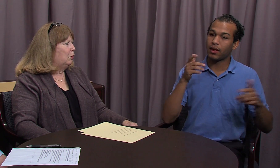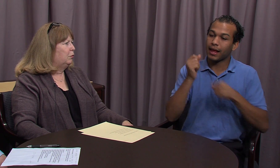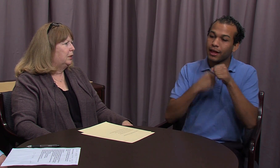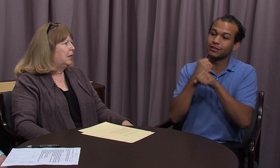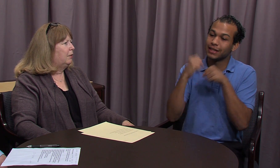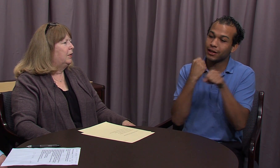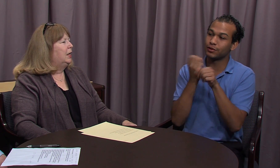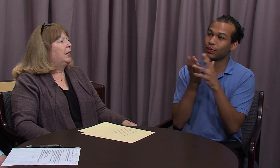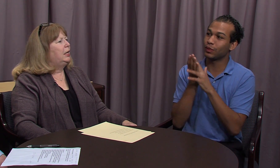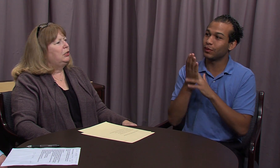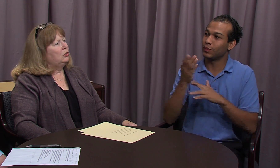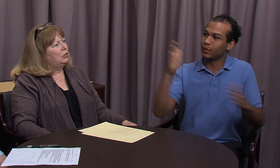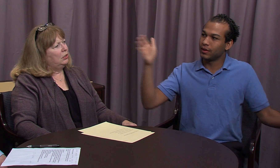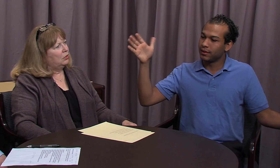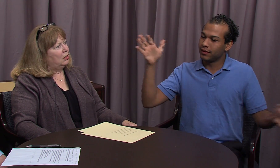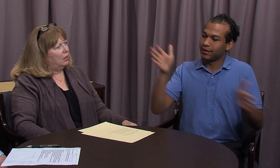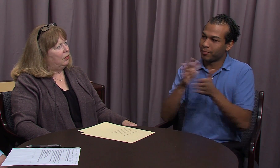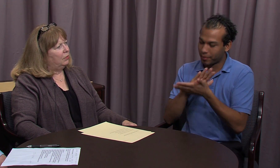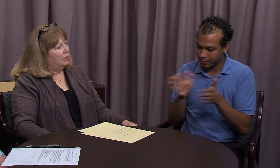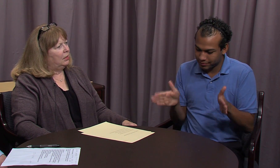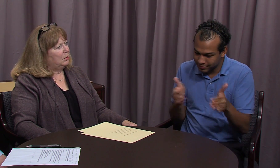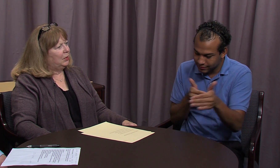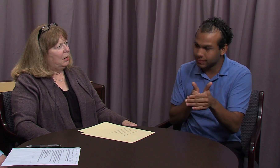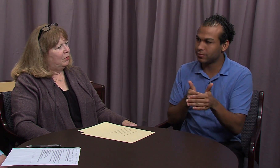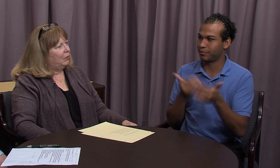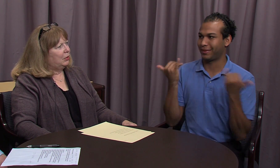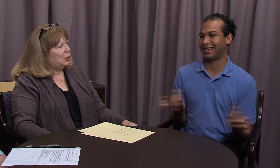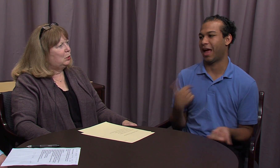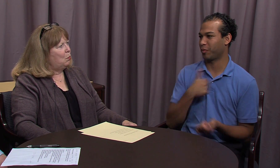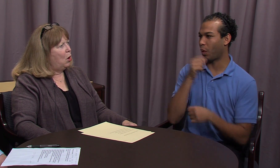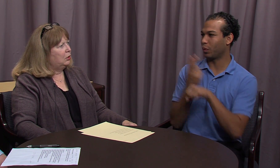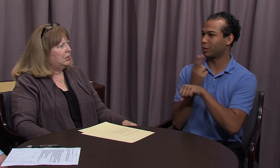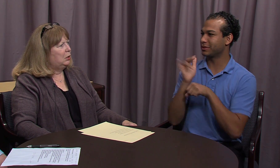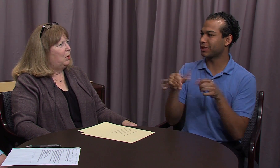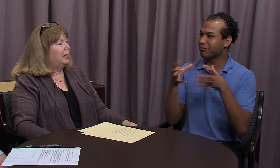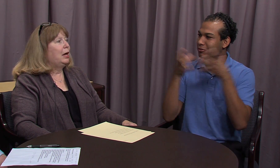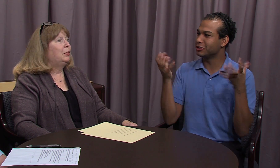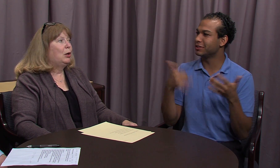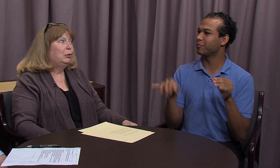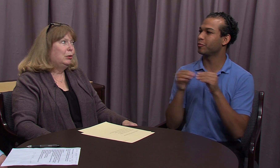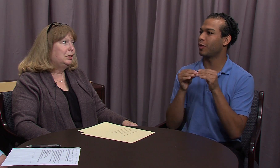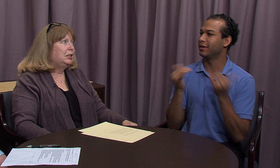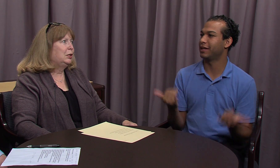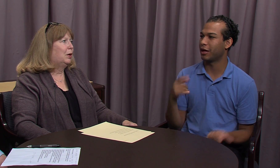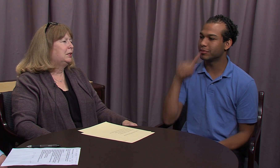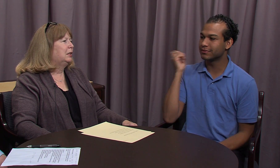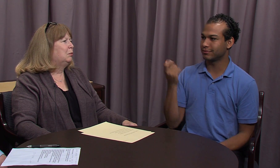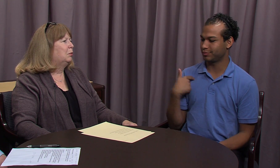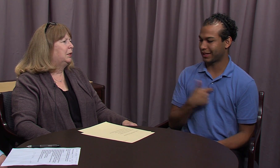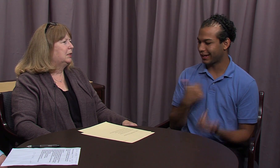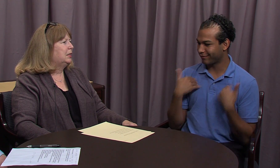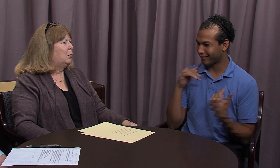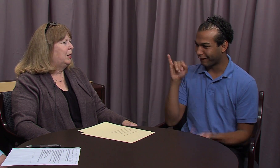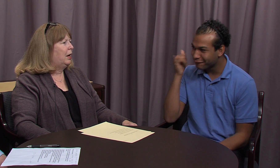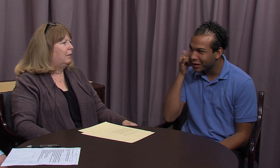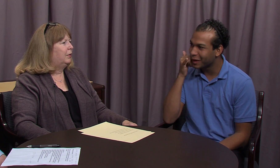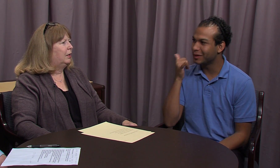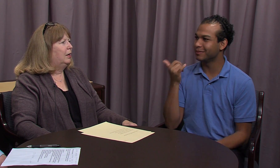for the deaf, and years of it's become a very small TTY. Now we don't use TTYs anymore because now we have